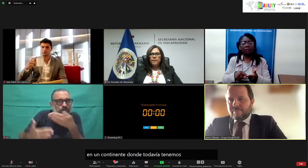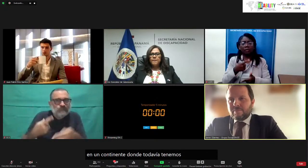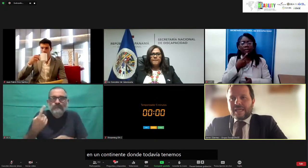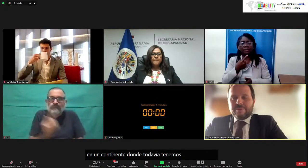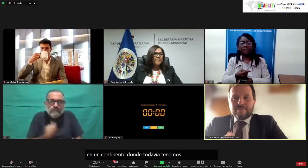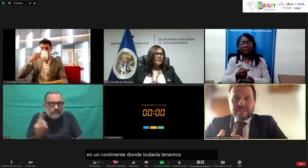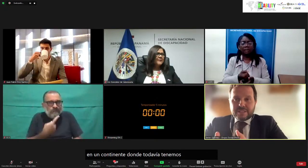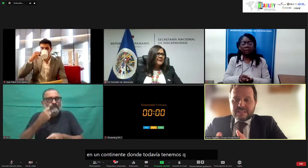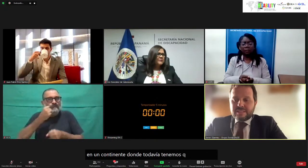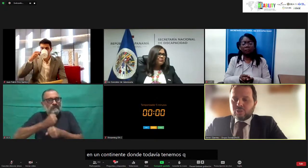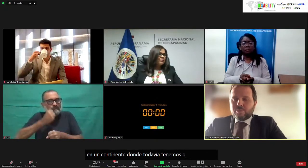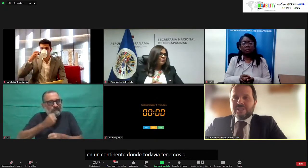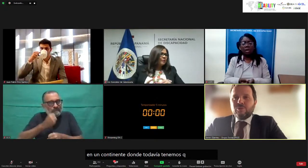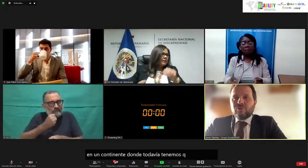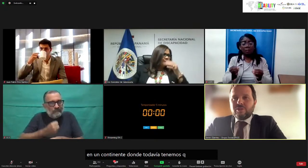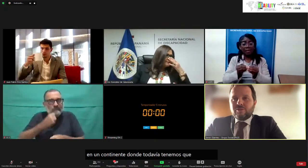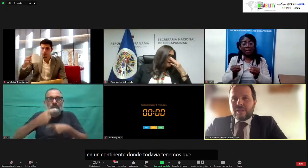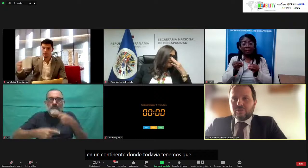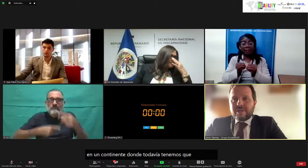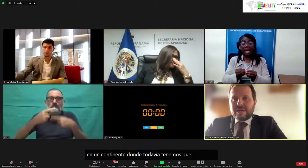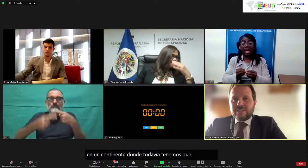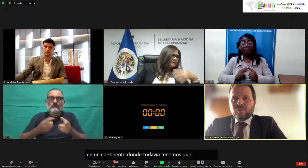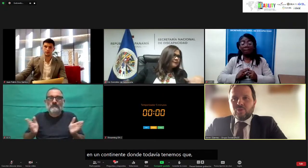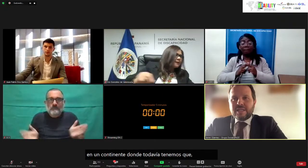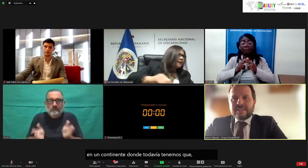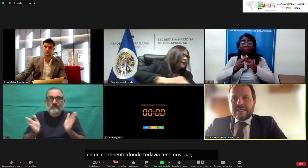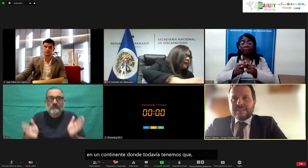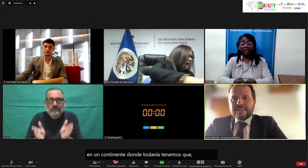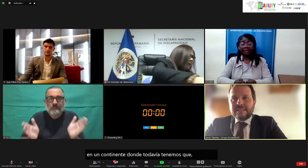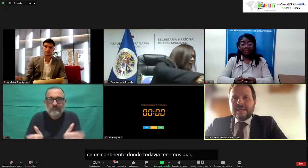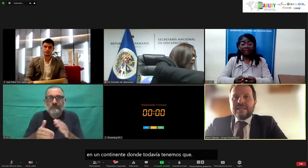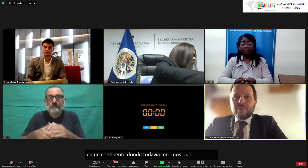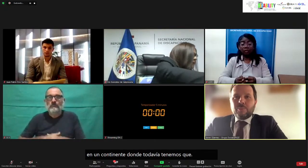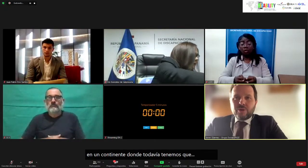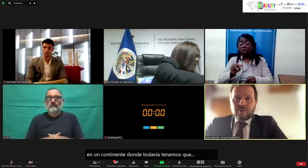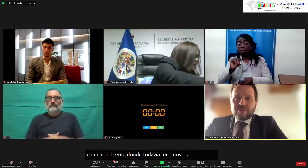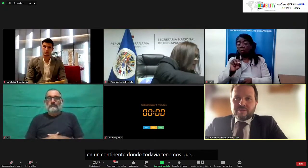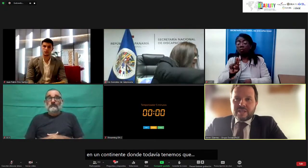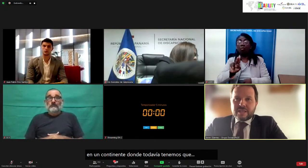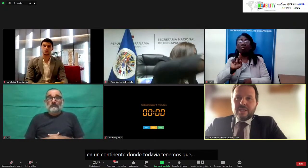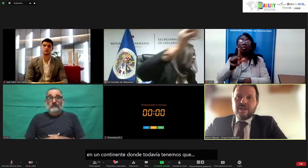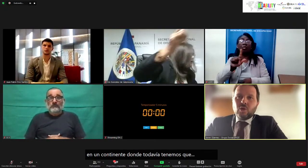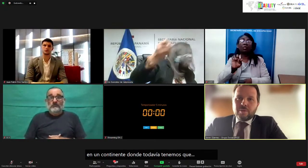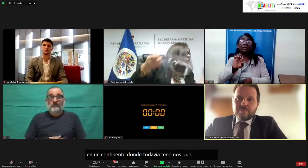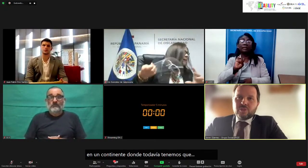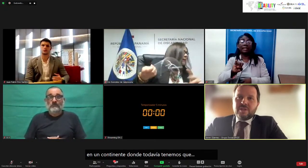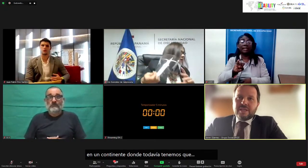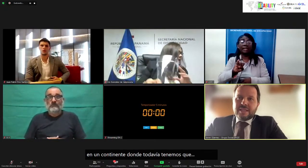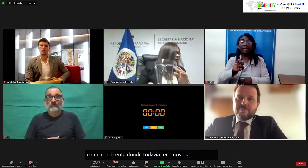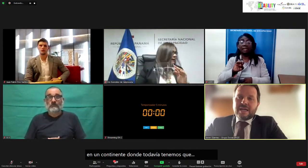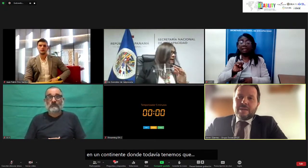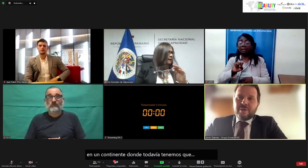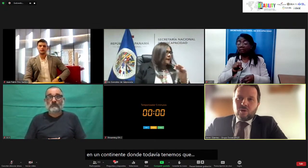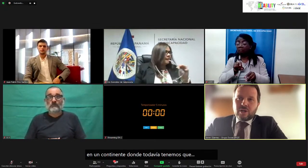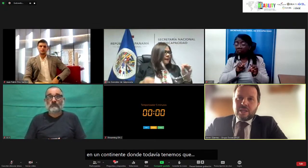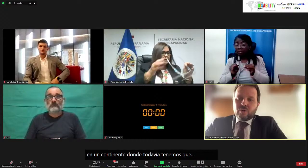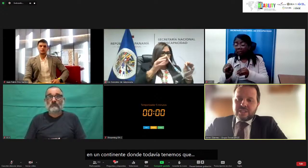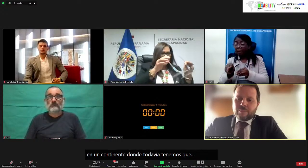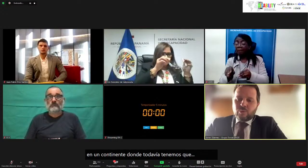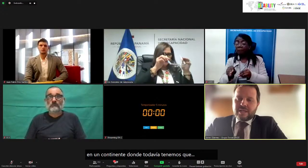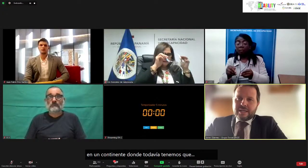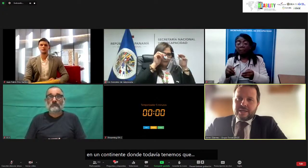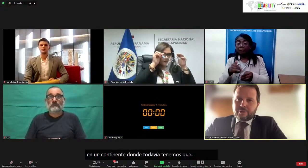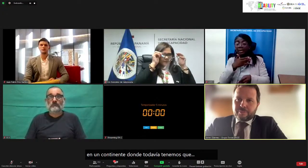condition as for example they are more and more presents these multilateral credits that are provided